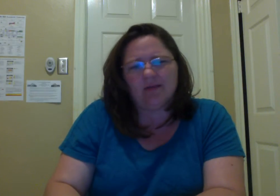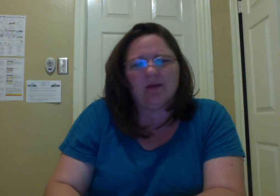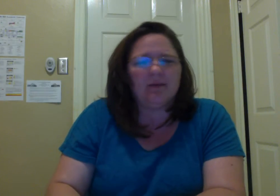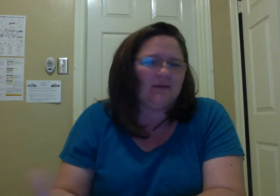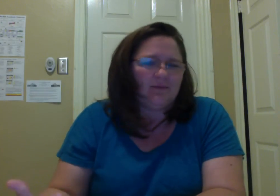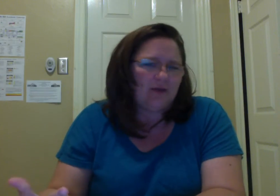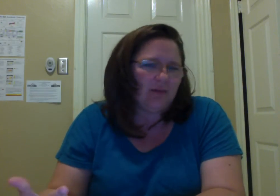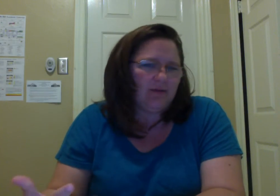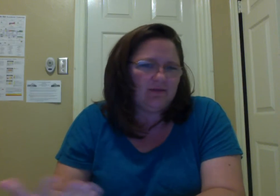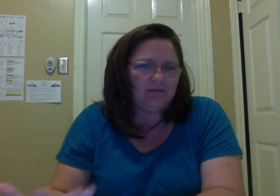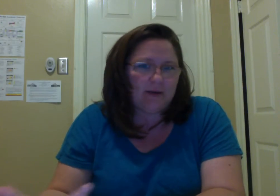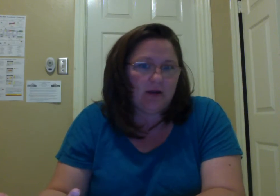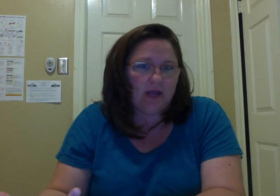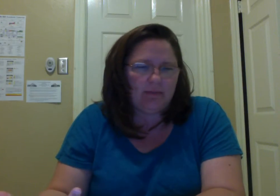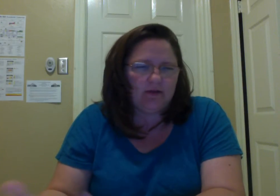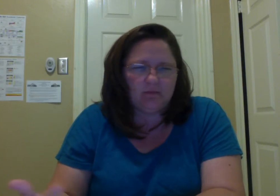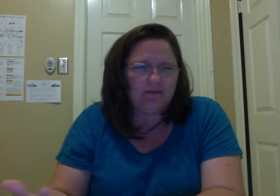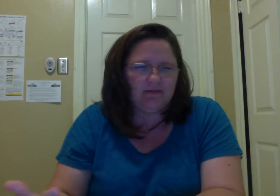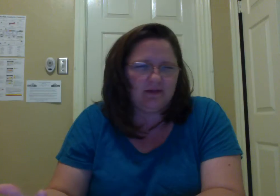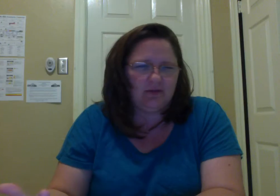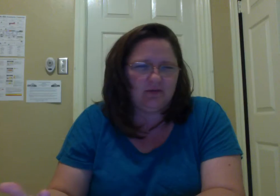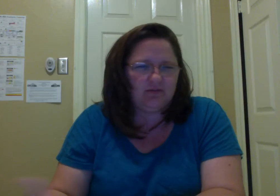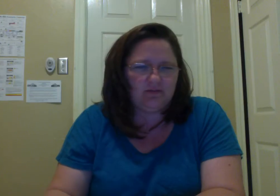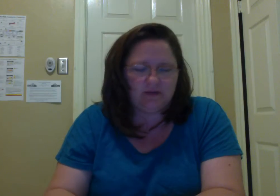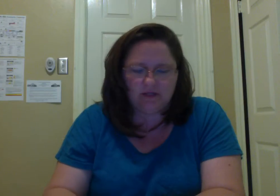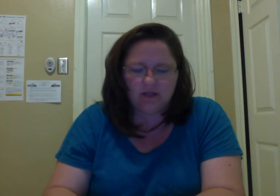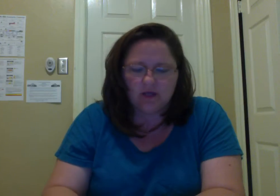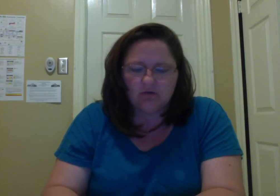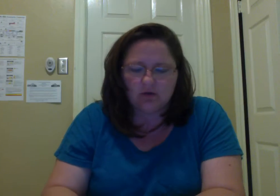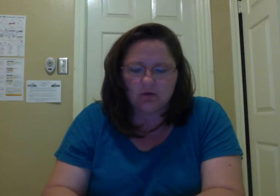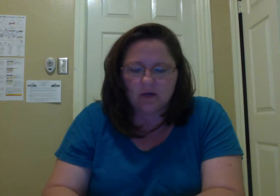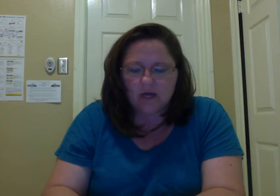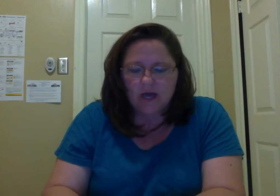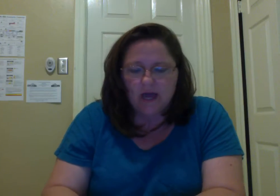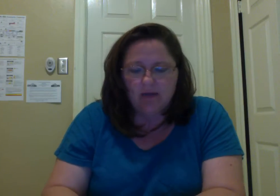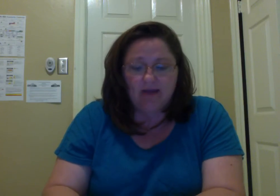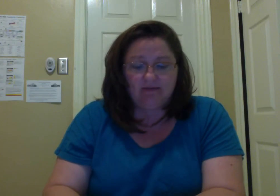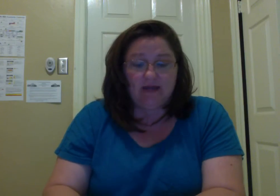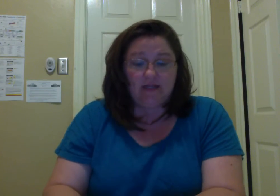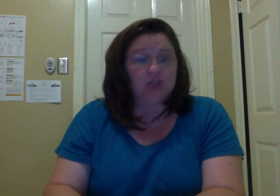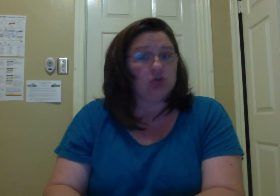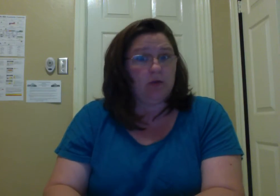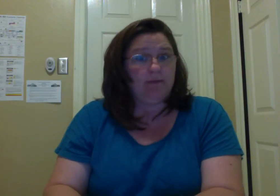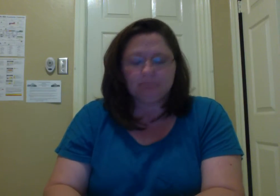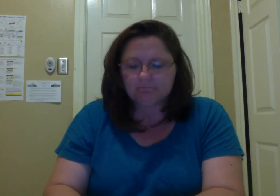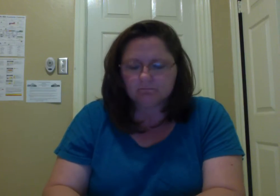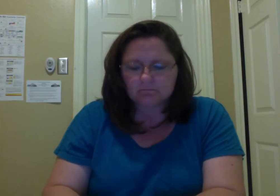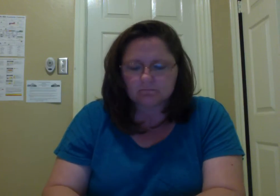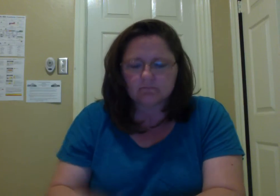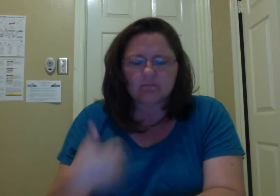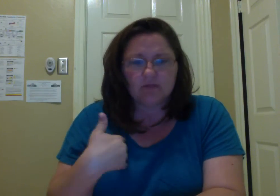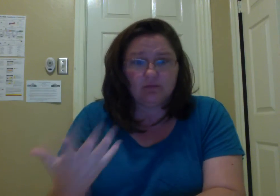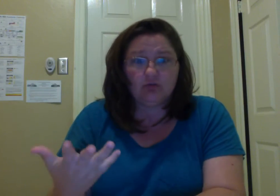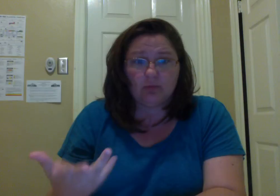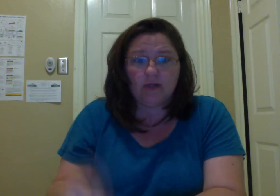about making someone happy is inspiring happiness, but that's not really what she's feeling. So I sign enjoy. If I was interpreting it,